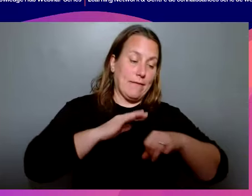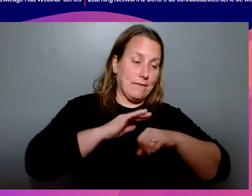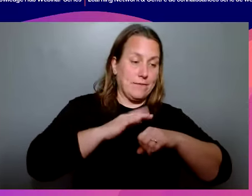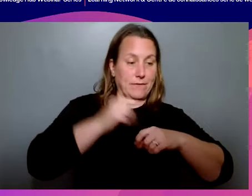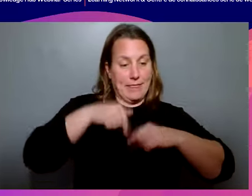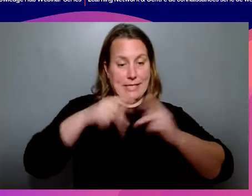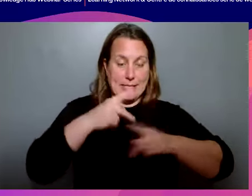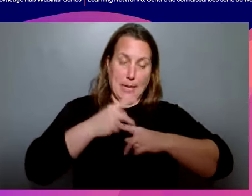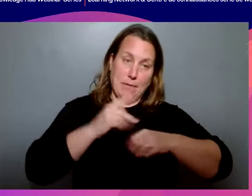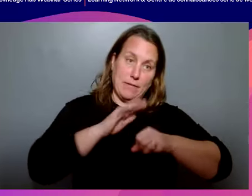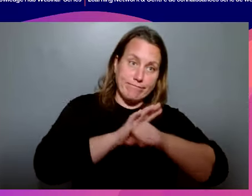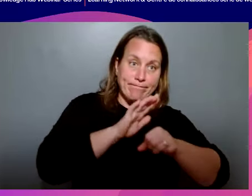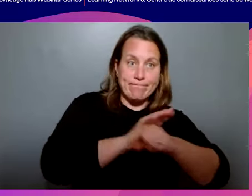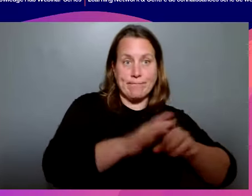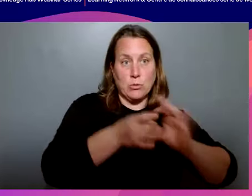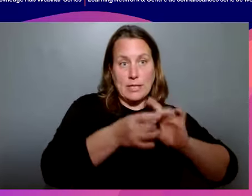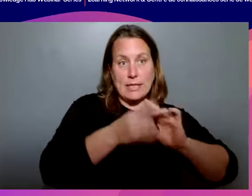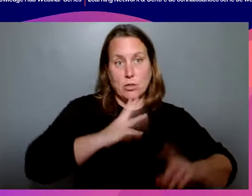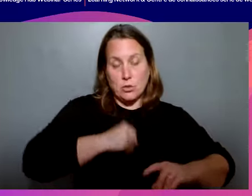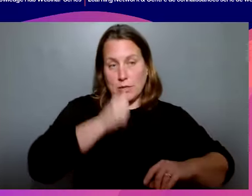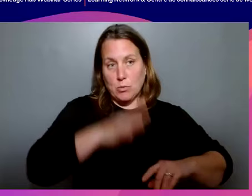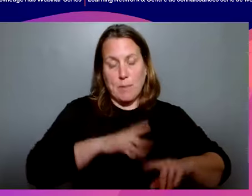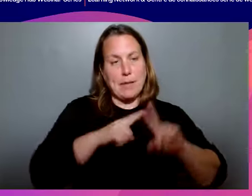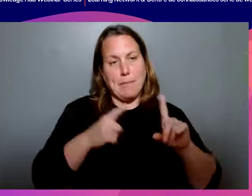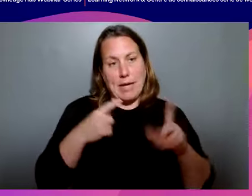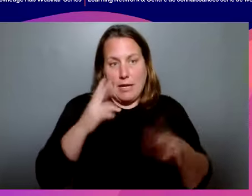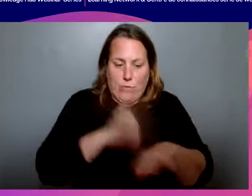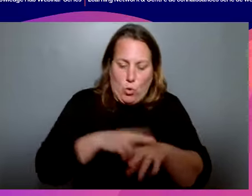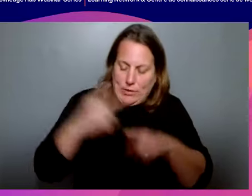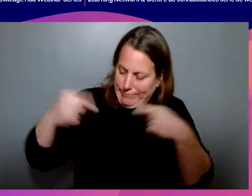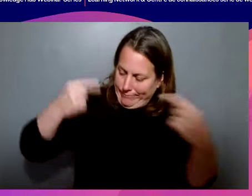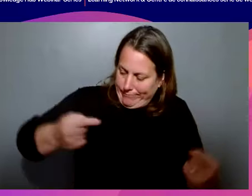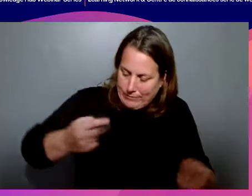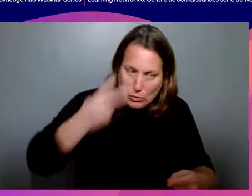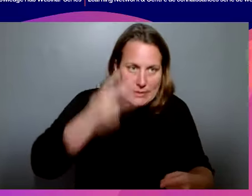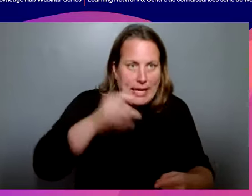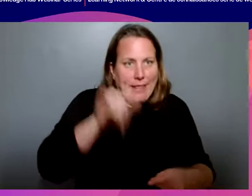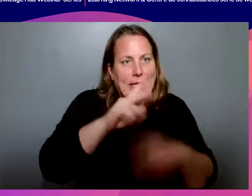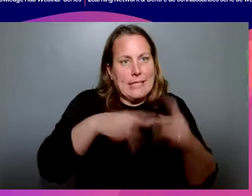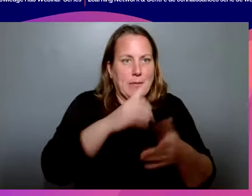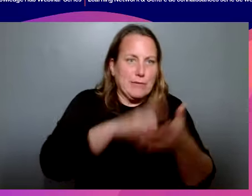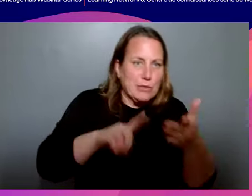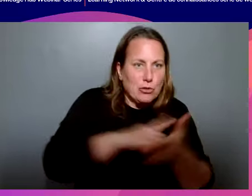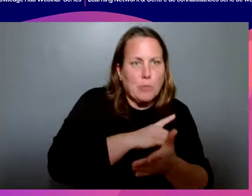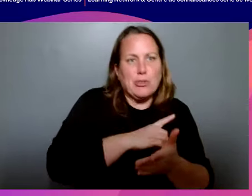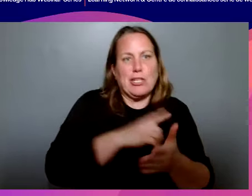and in lots of cases, many people within it continue to not be very